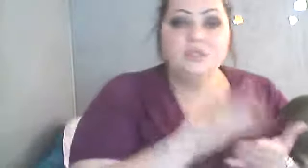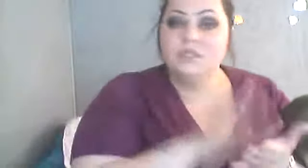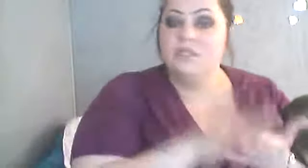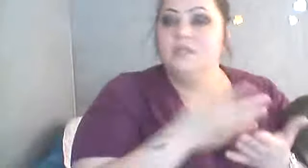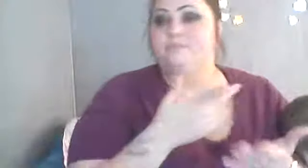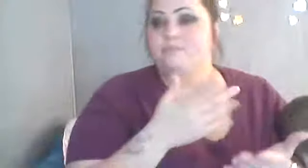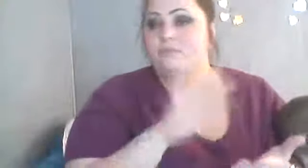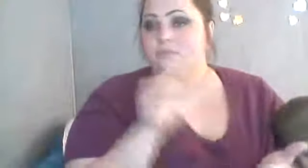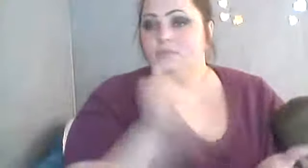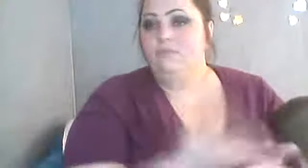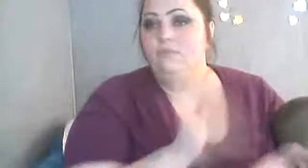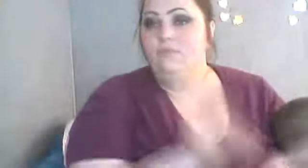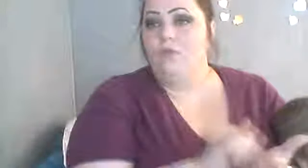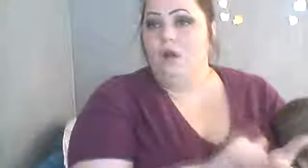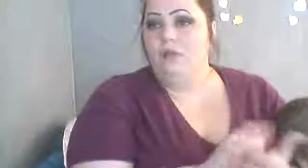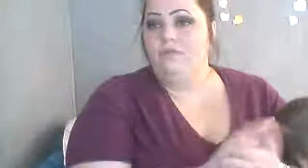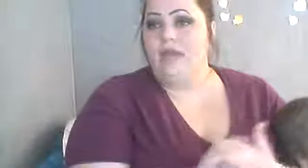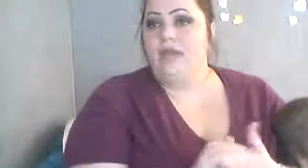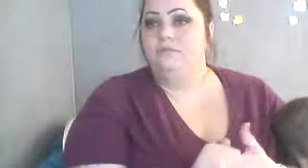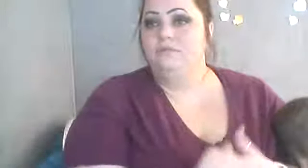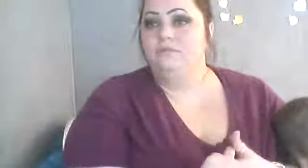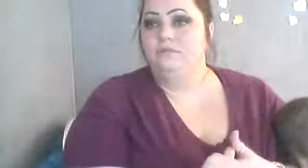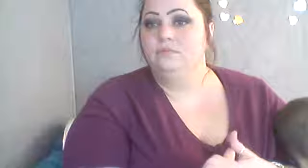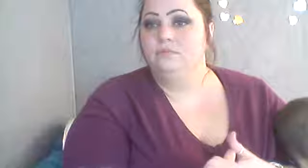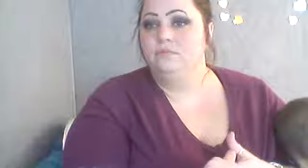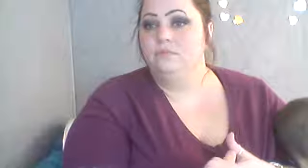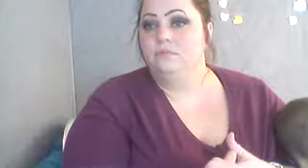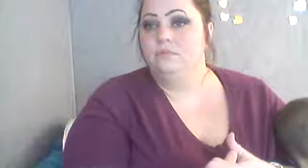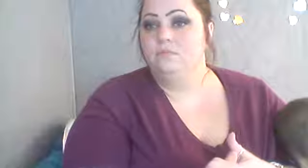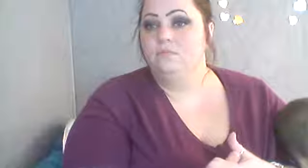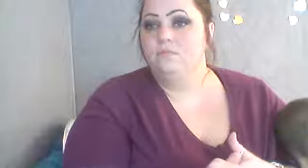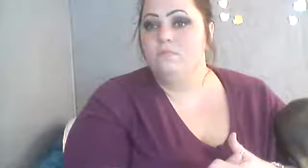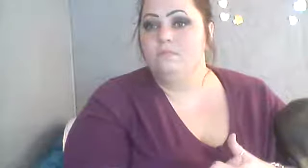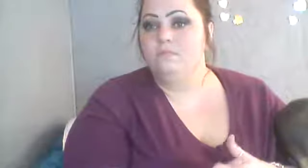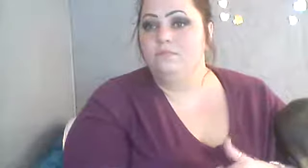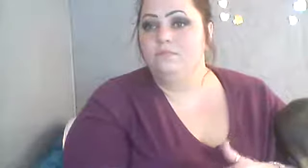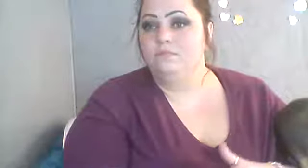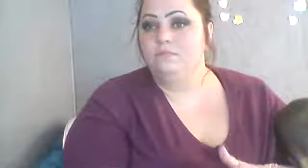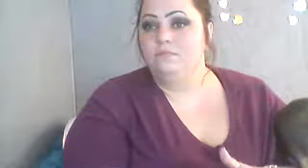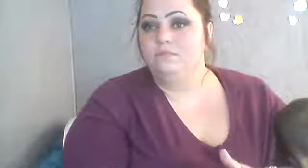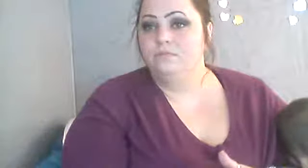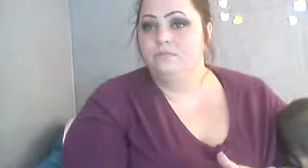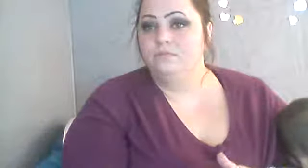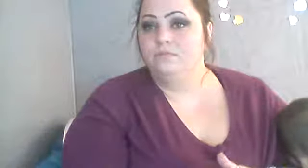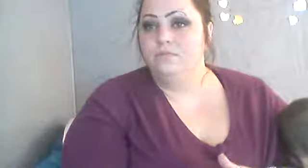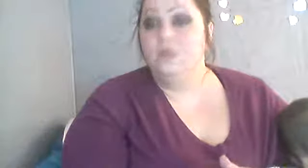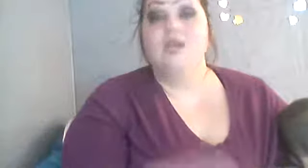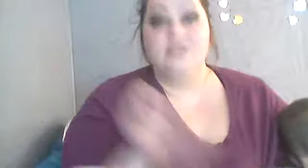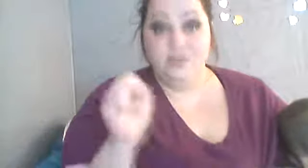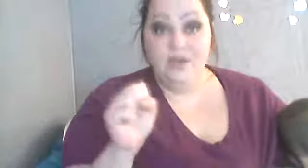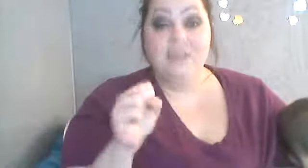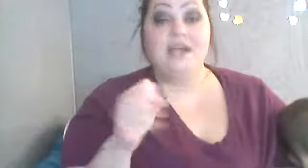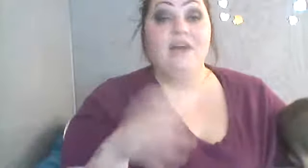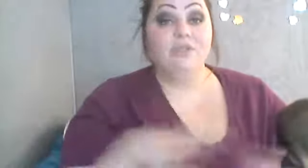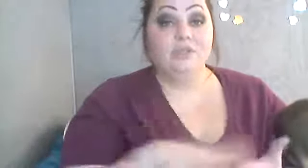all of that. Yes, you guys have learned